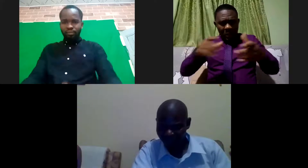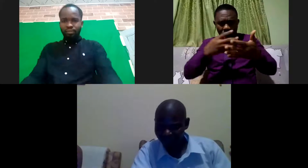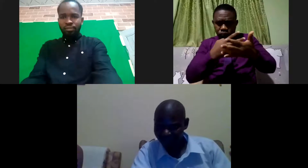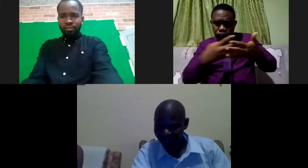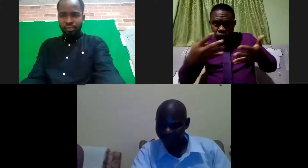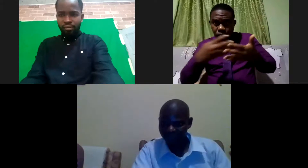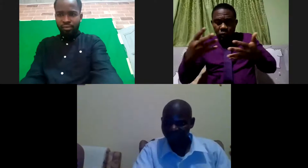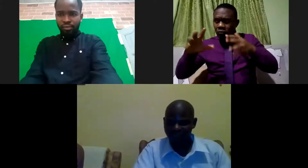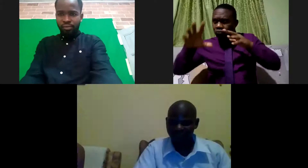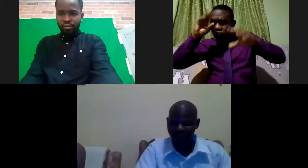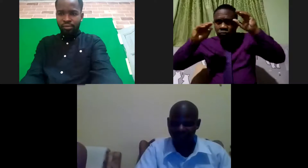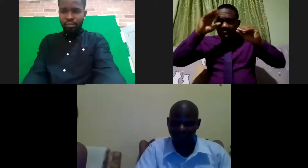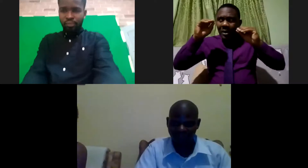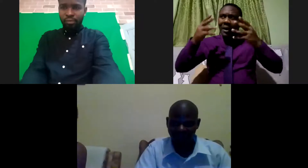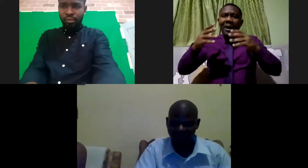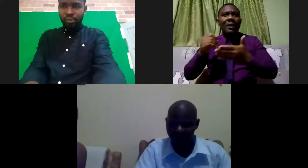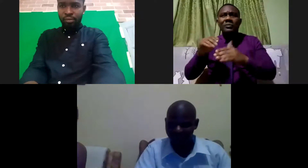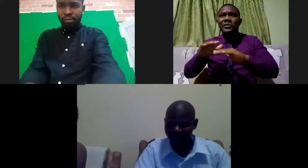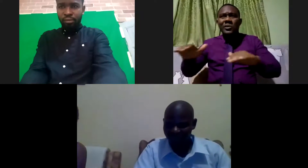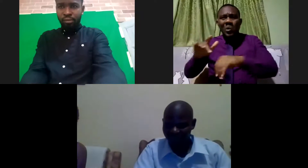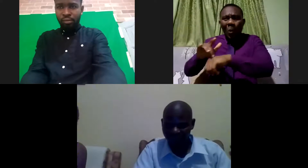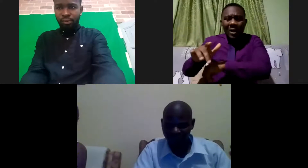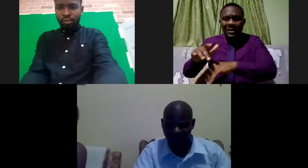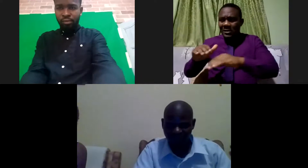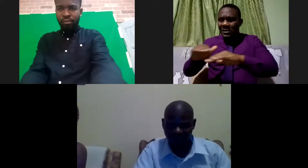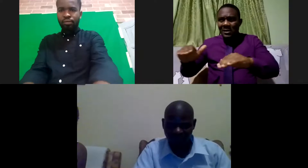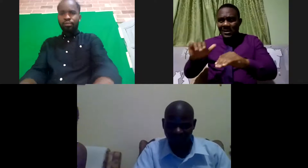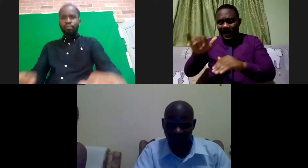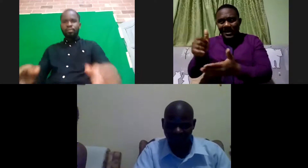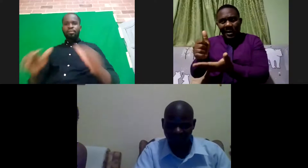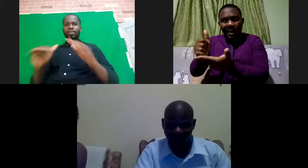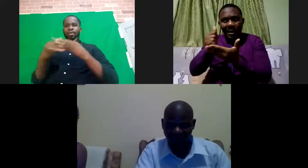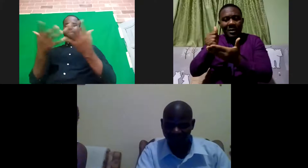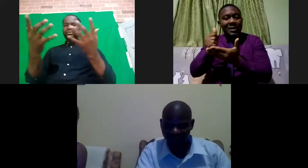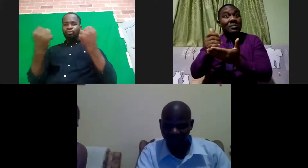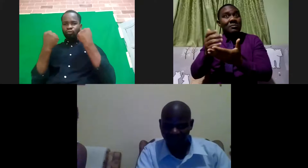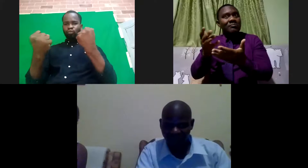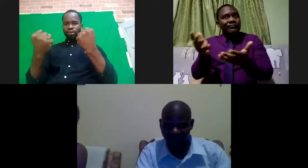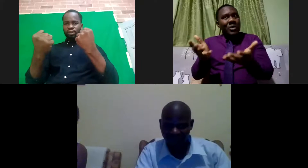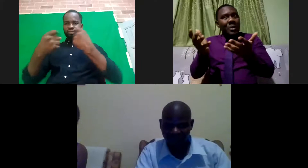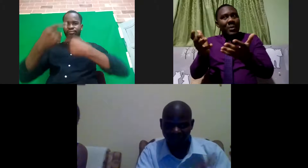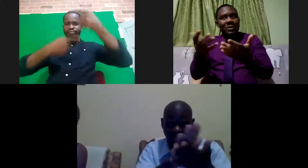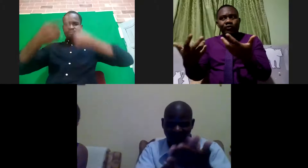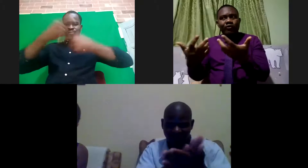early years, and how this can be strengthened with sign language.